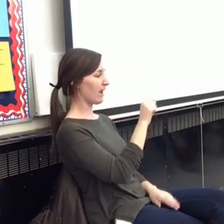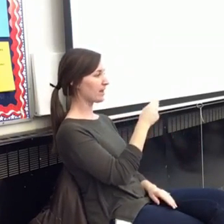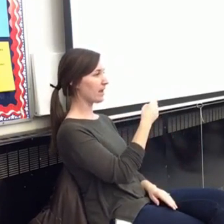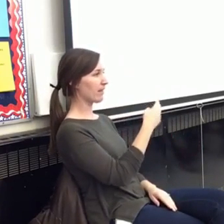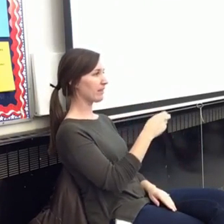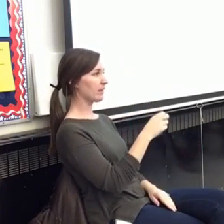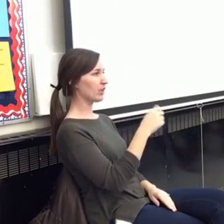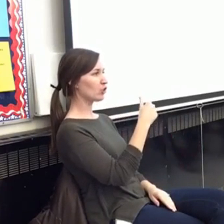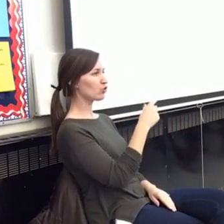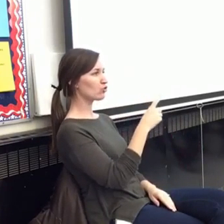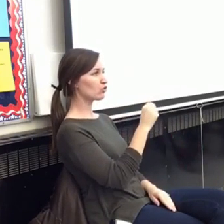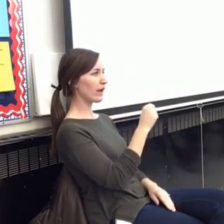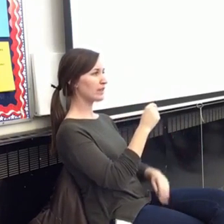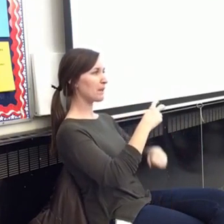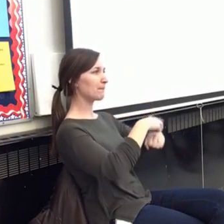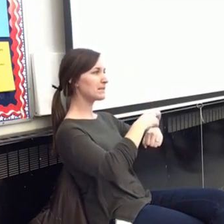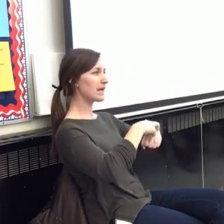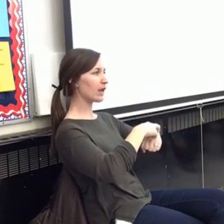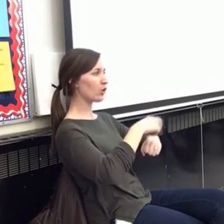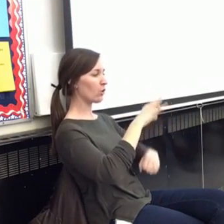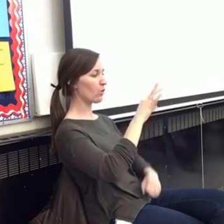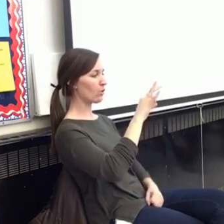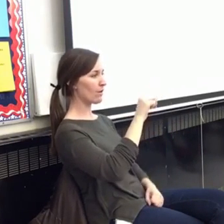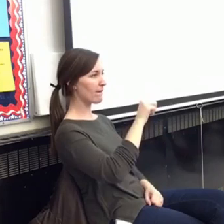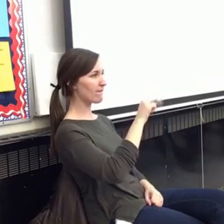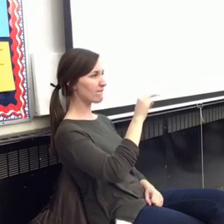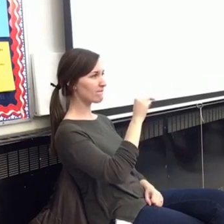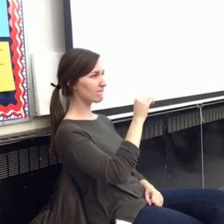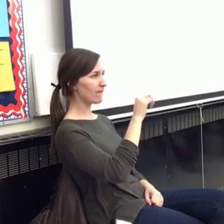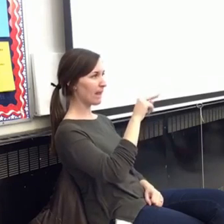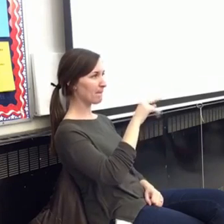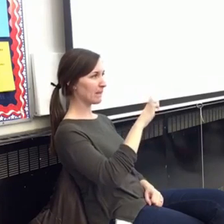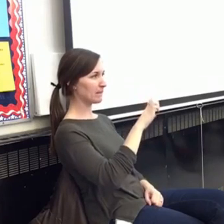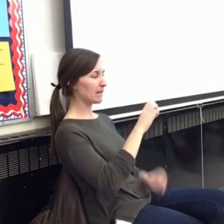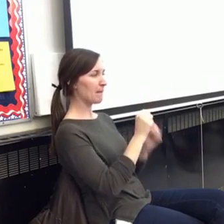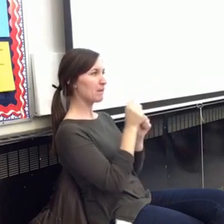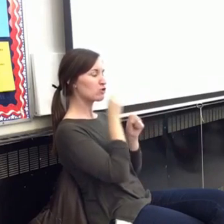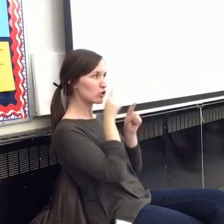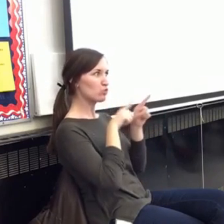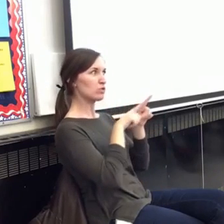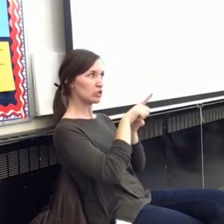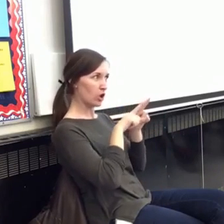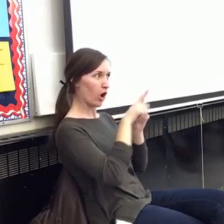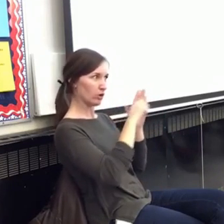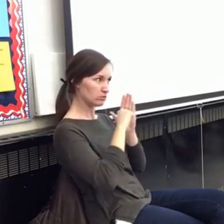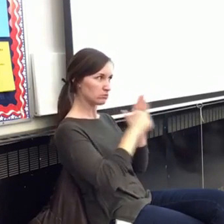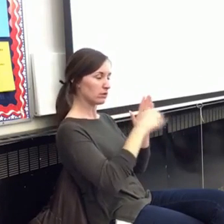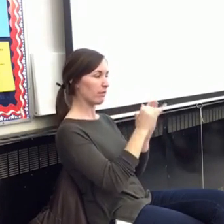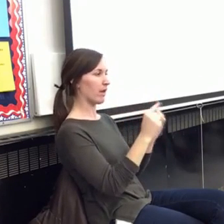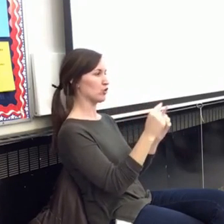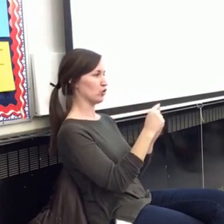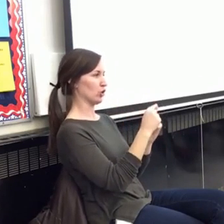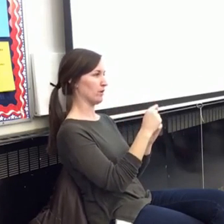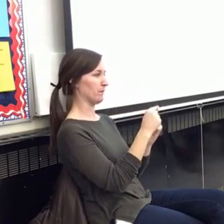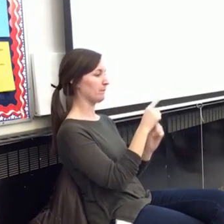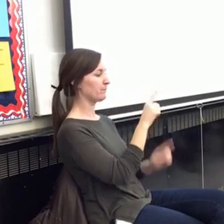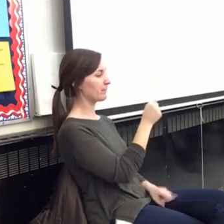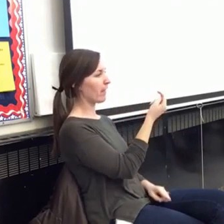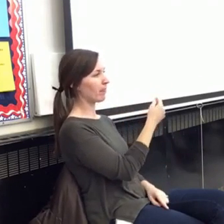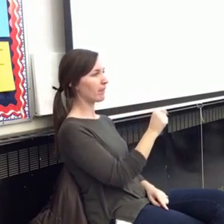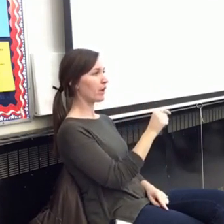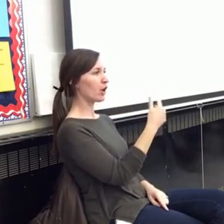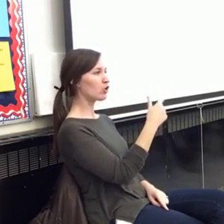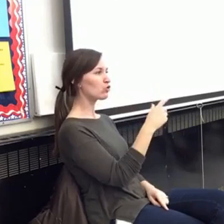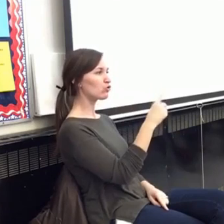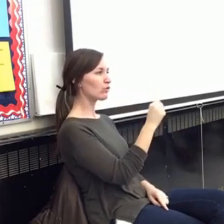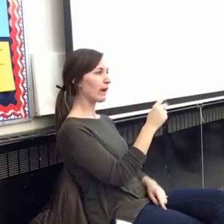Famine, and make sure that you star that term. The Great Potato Famine, remember, make sure you